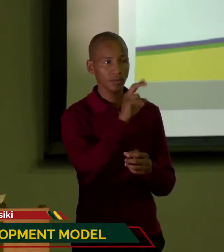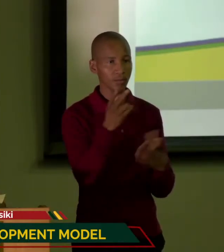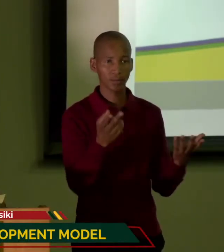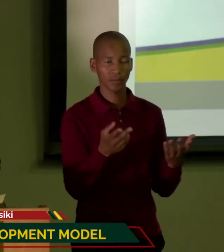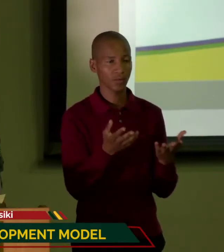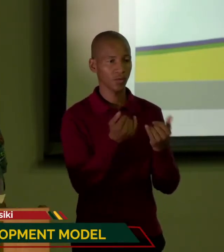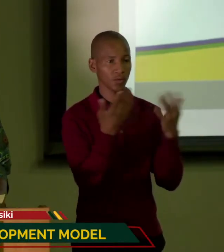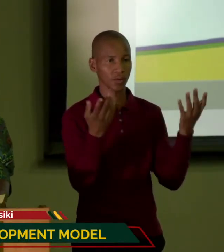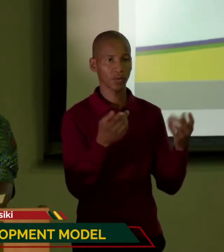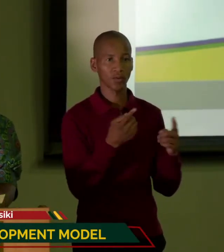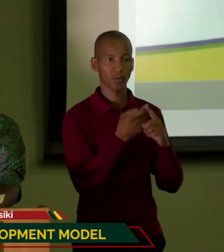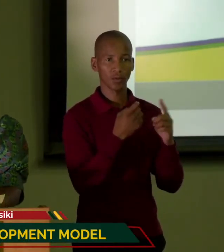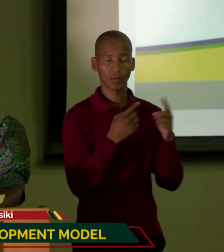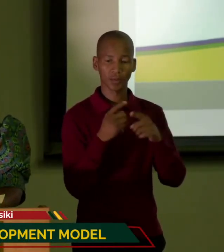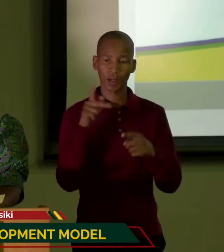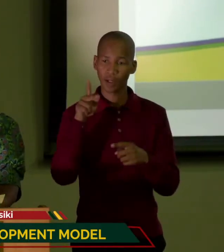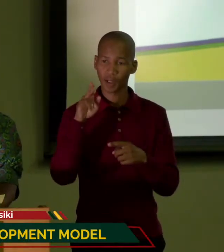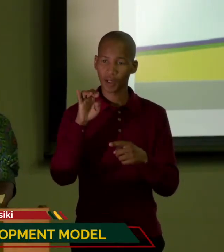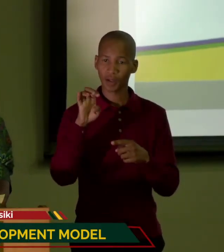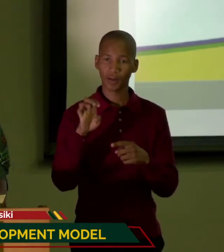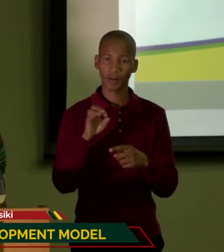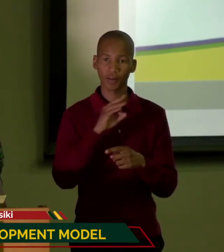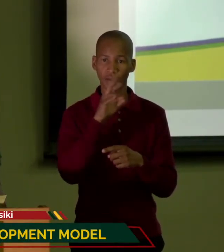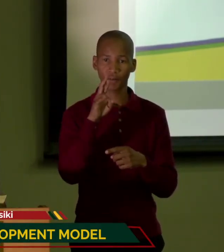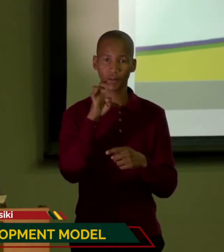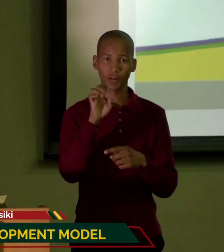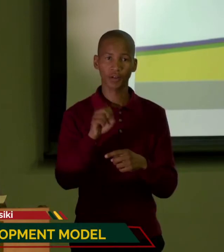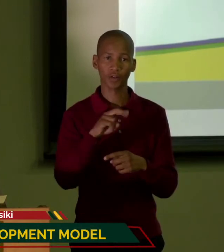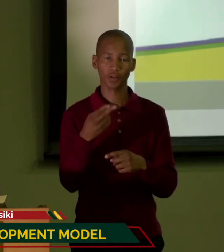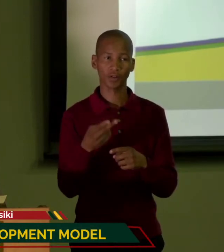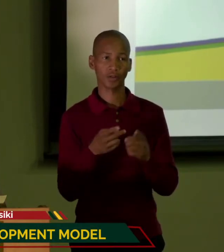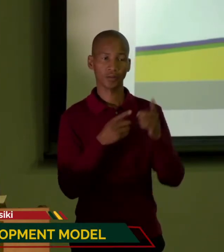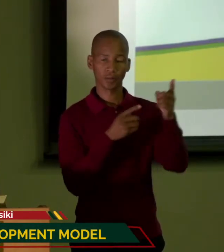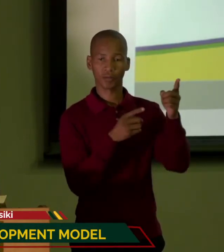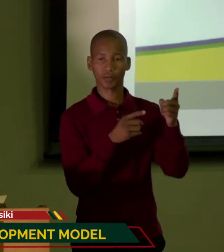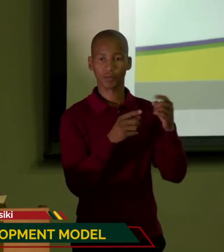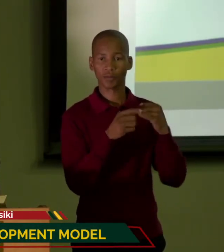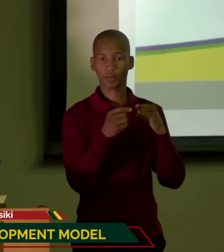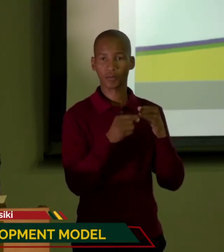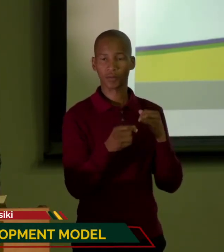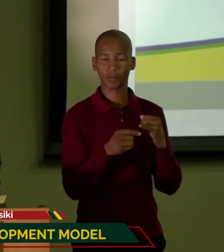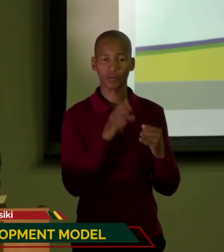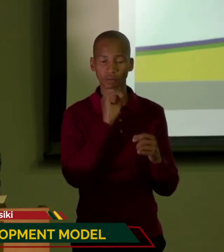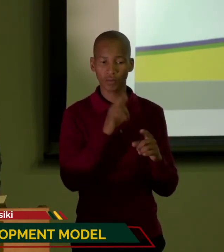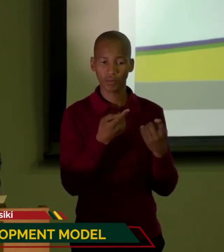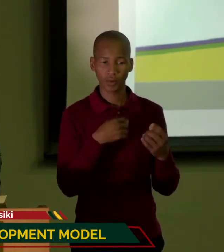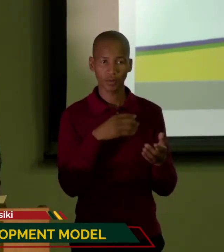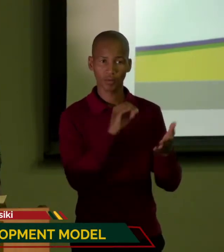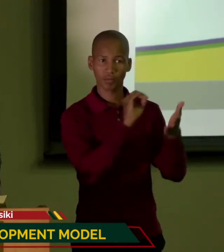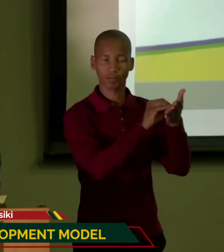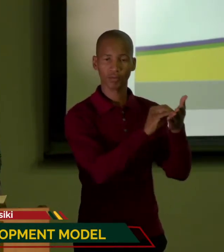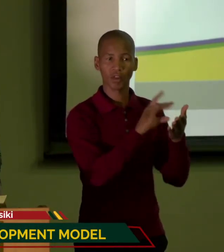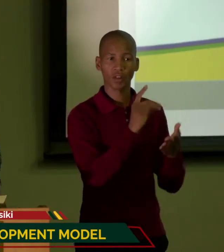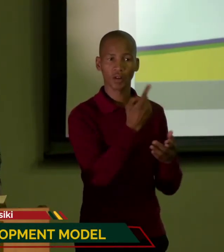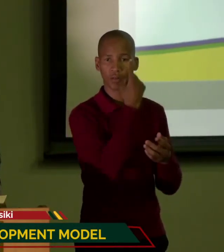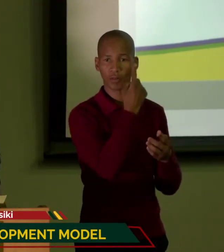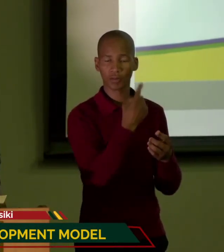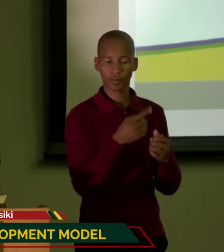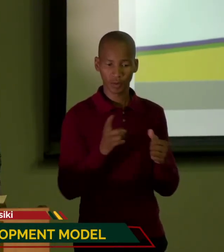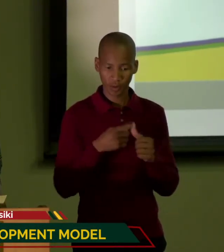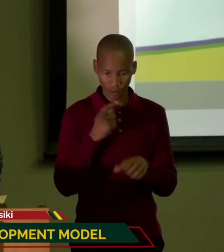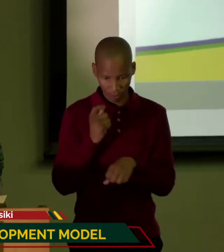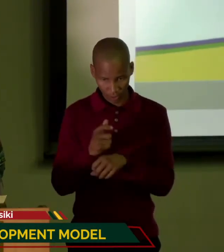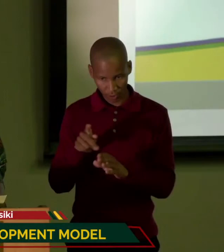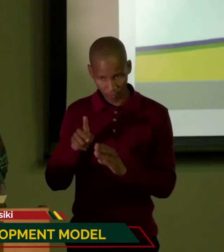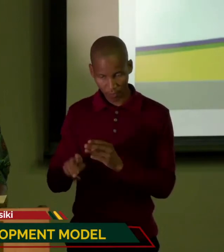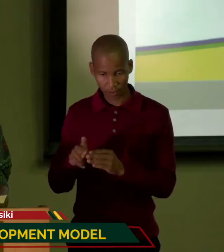in Kai Fresh Produce Market. Asizubeka nyama kwiveji ningayithengi ungena phaa uqala uthenga iveji